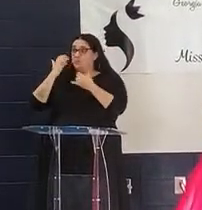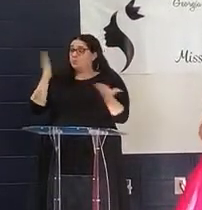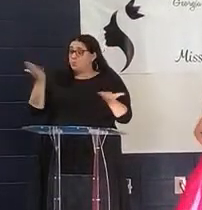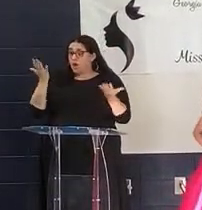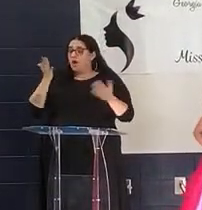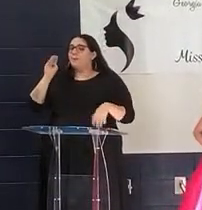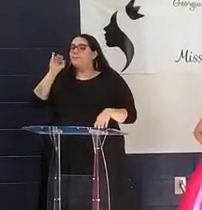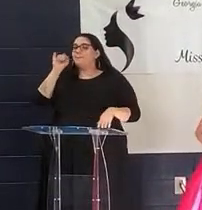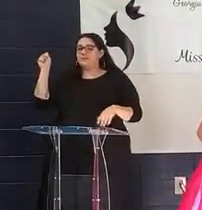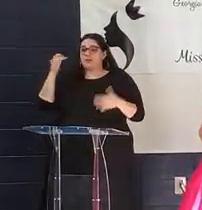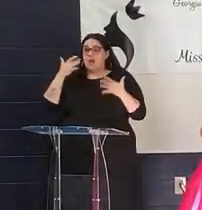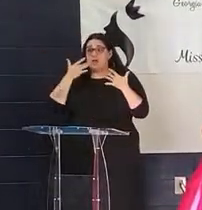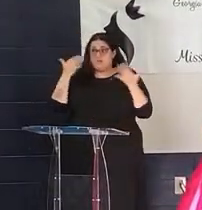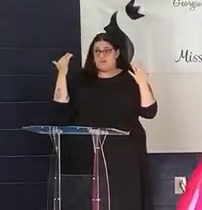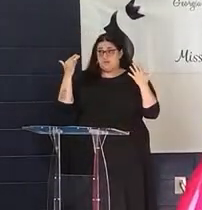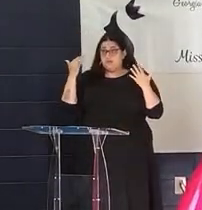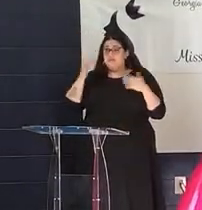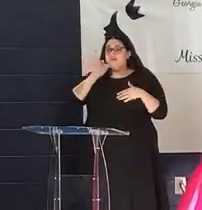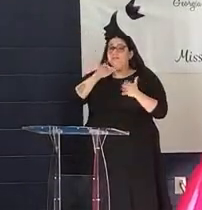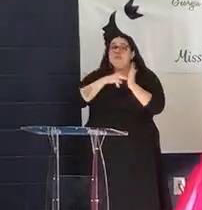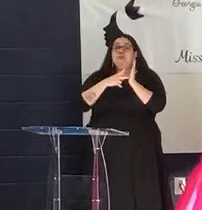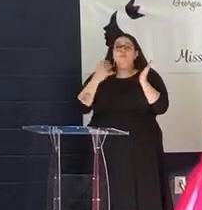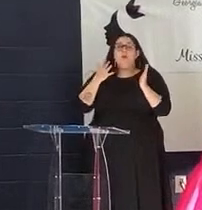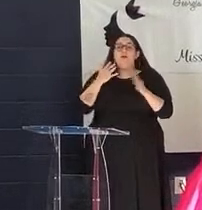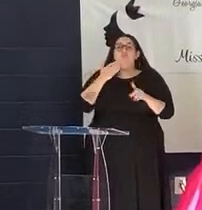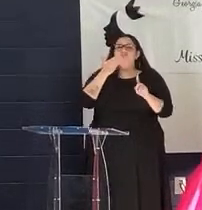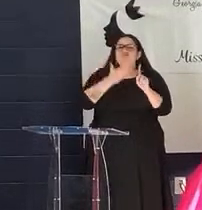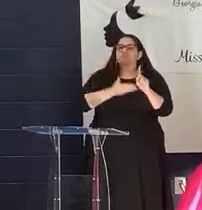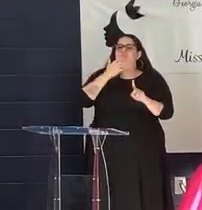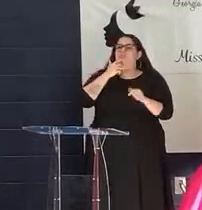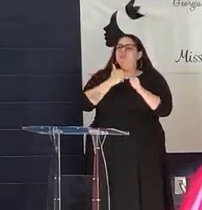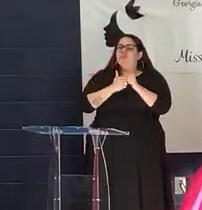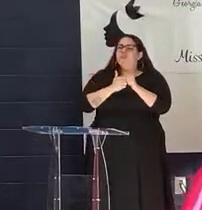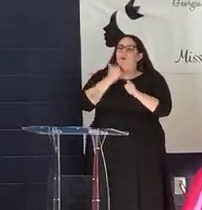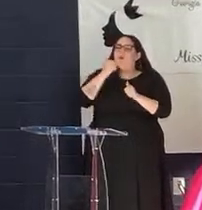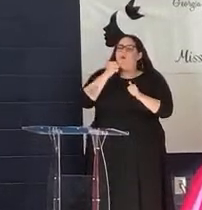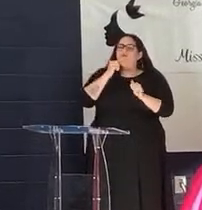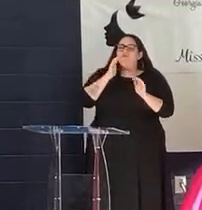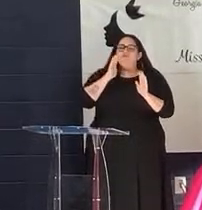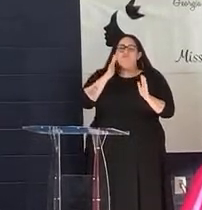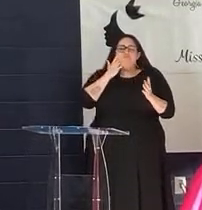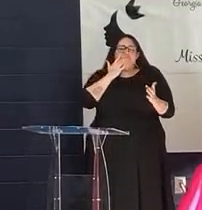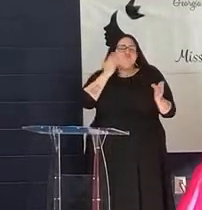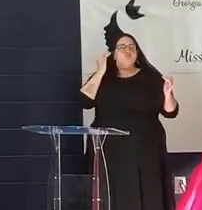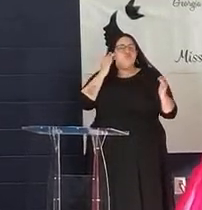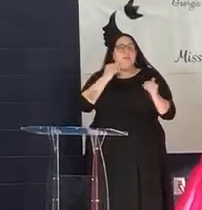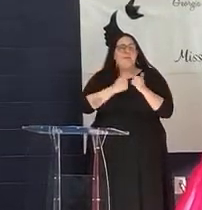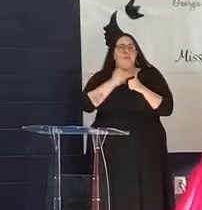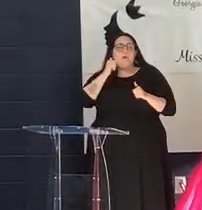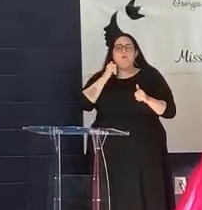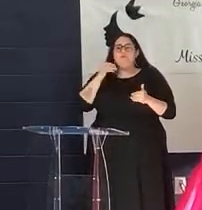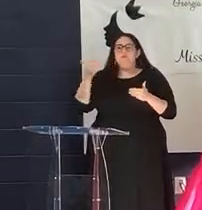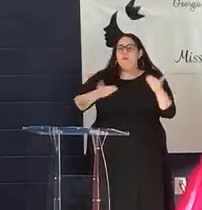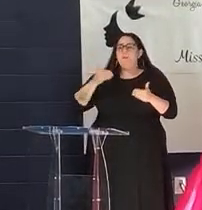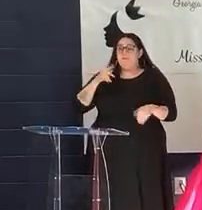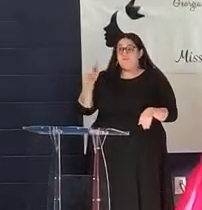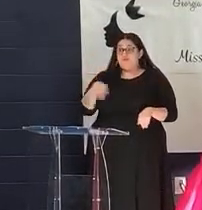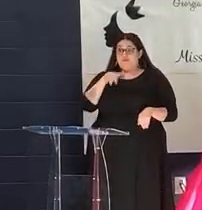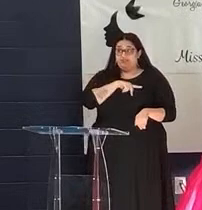off, we're going to do the award for Miss Congeniality. The one who has presented themselves most